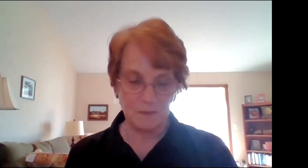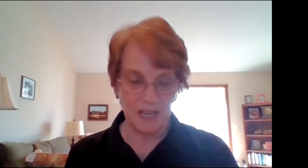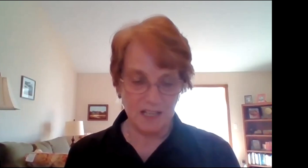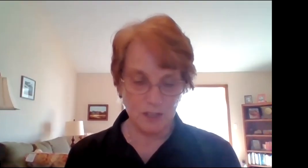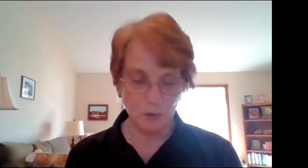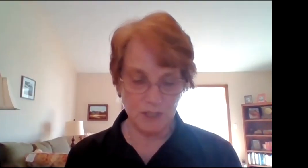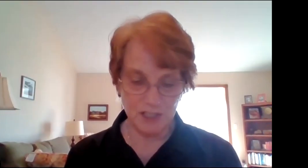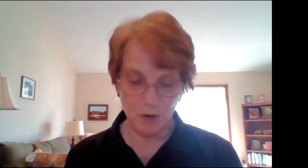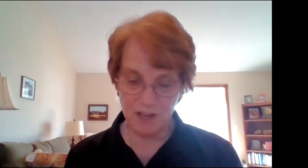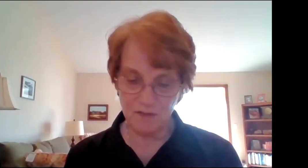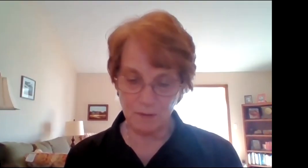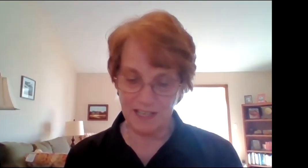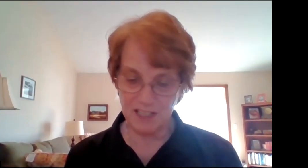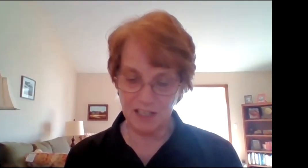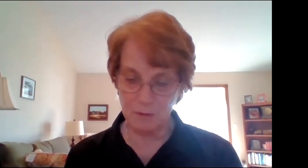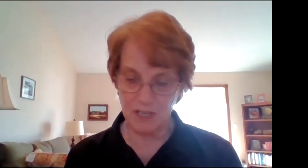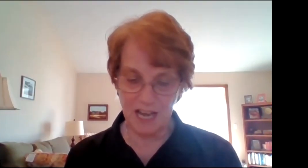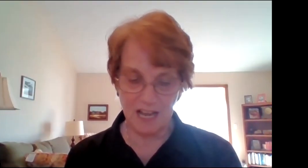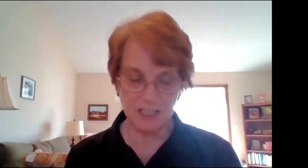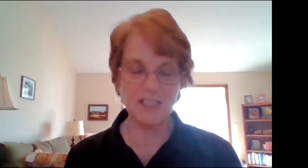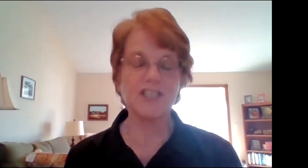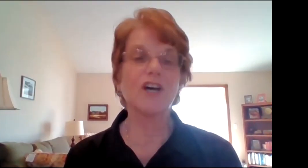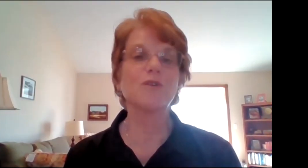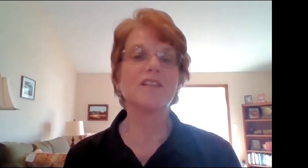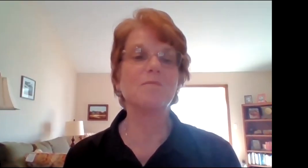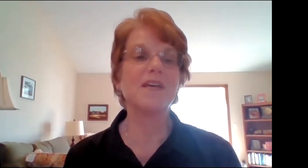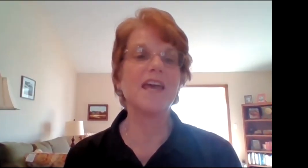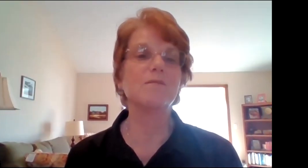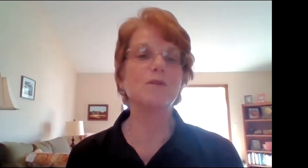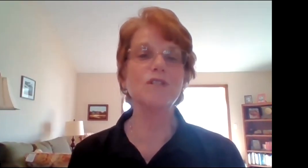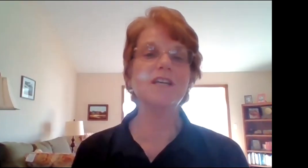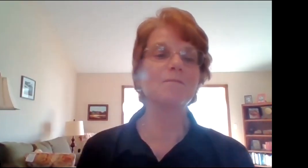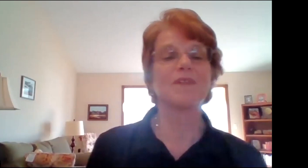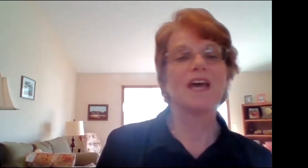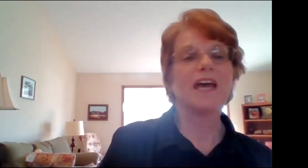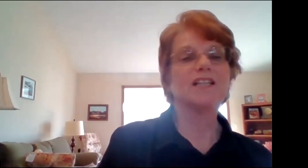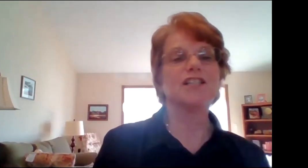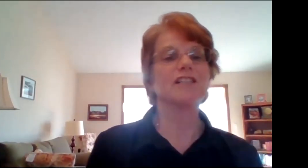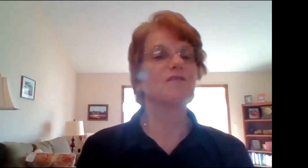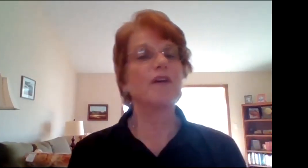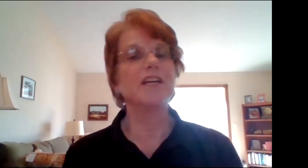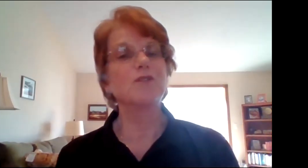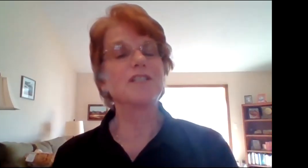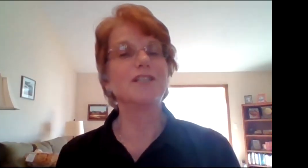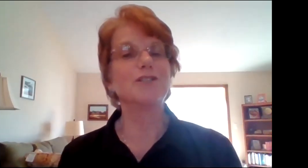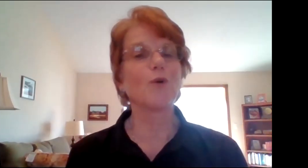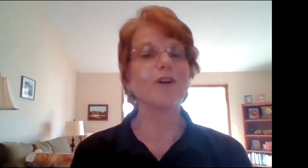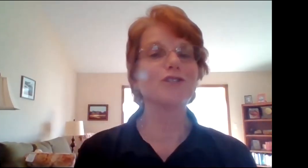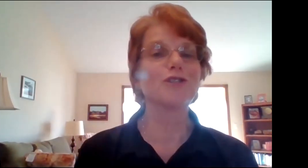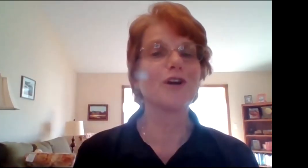She got an associate's degree from Lansing Community College, and she also has a BA in music. And she has a very interesting story she'll share